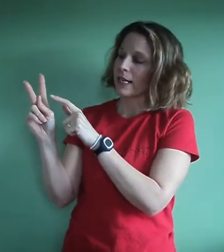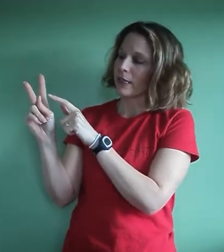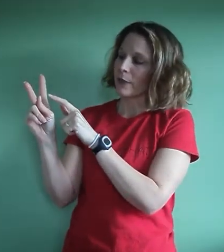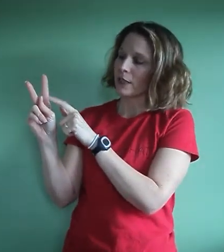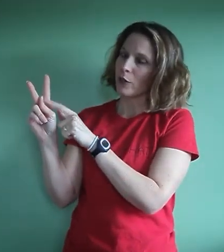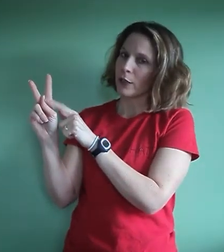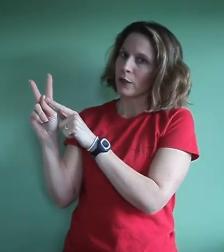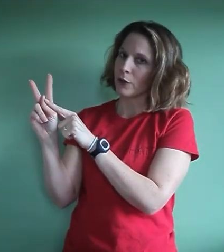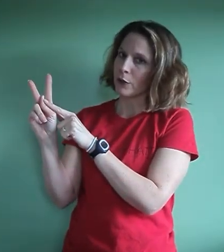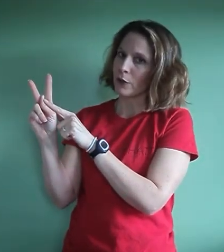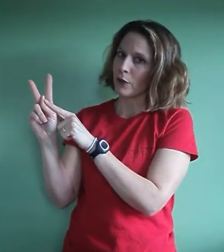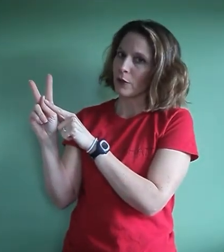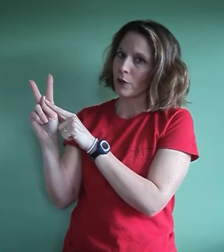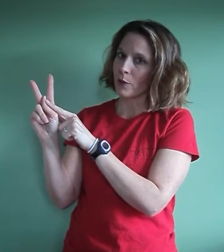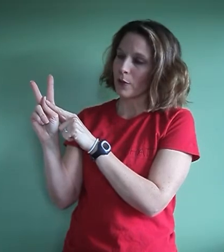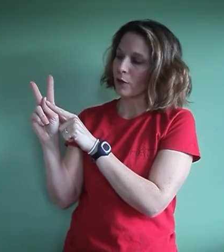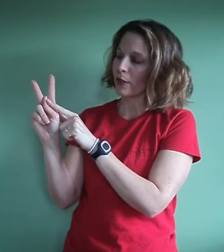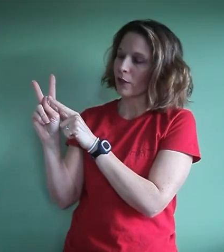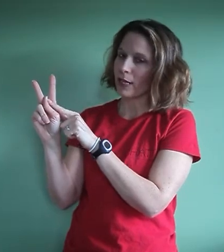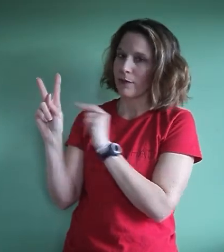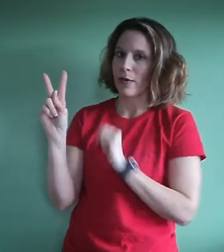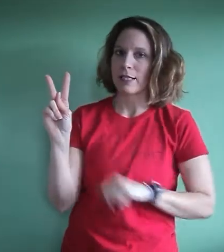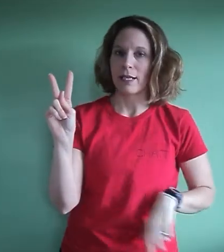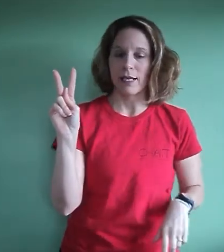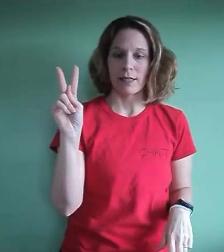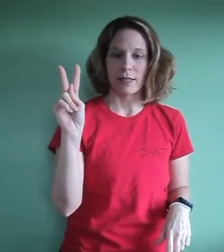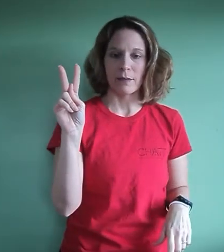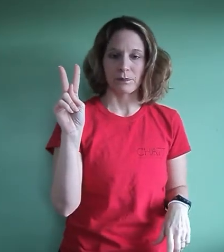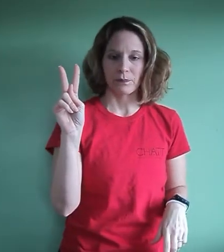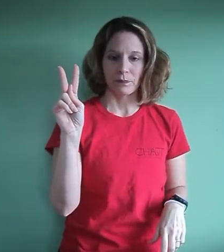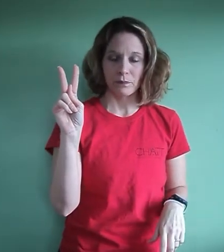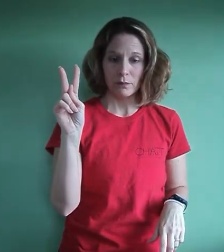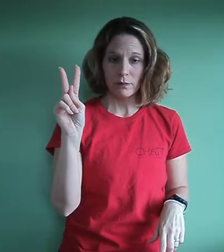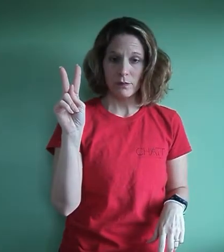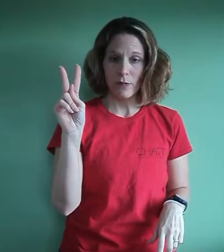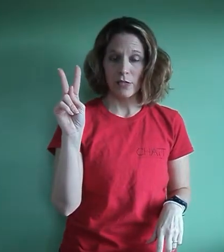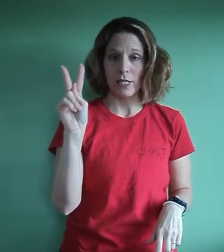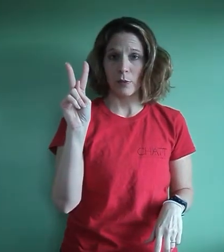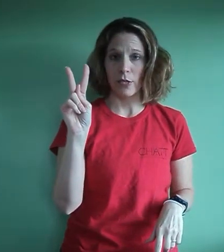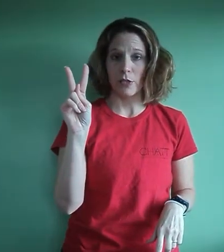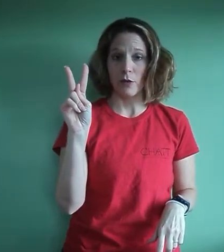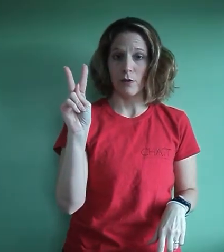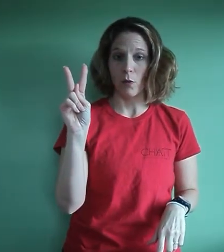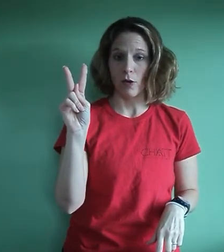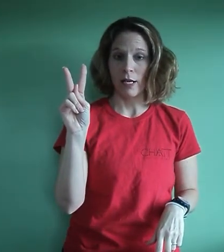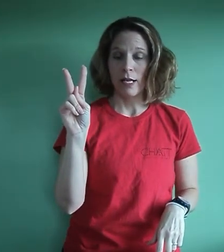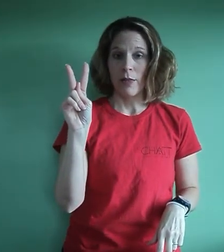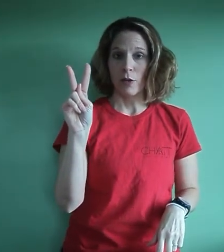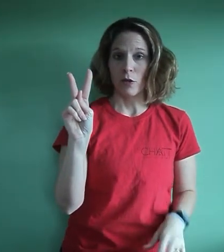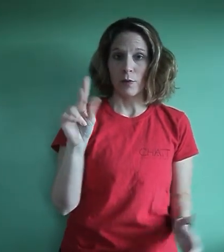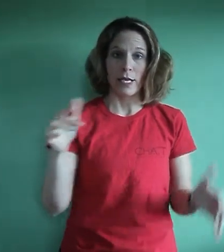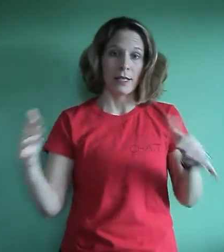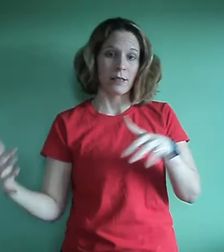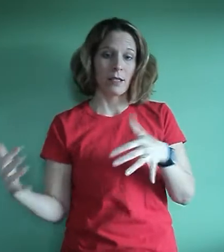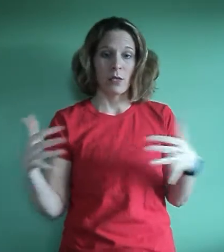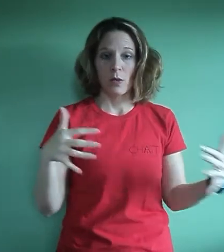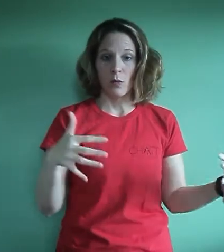except it's a little bit closer to your middle finger kind of resting against it. So that's what we're going to do for the Korean